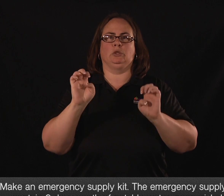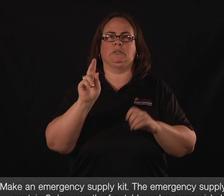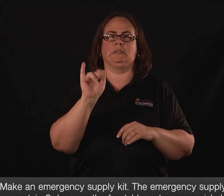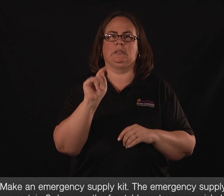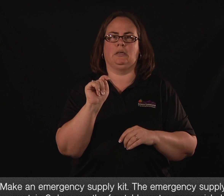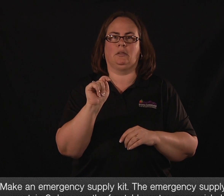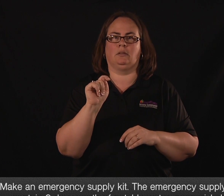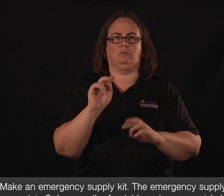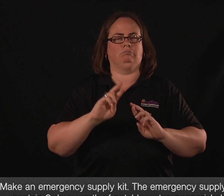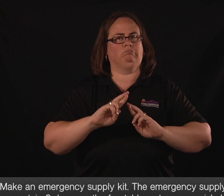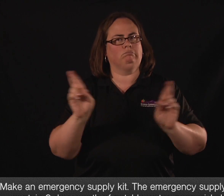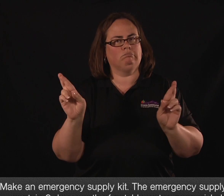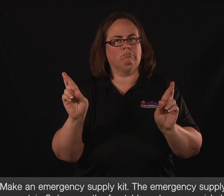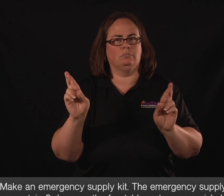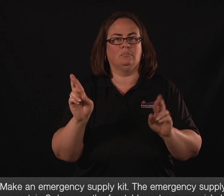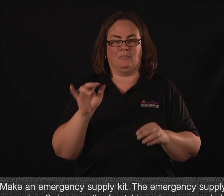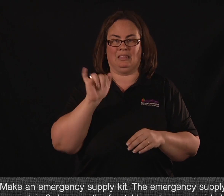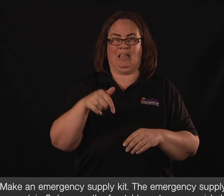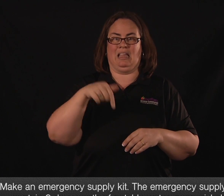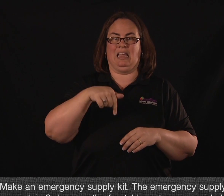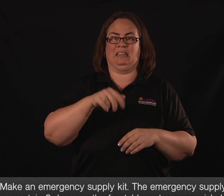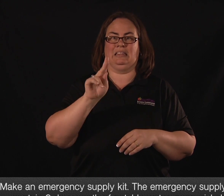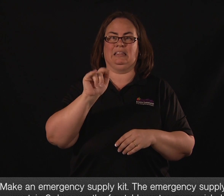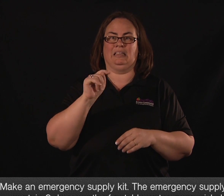Make an emergency supply kit.